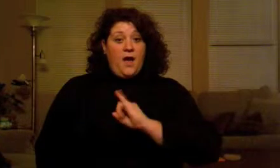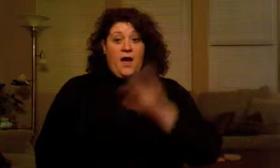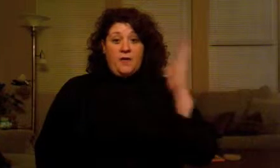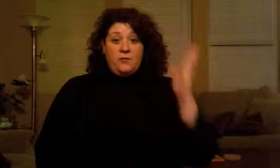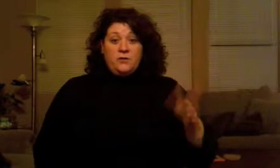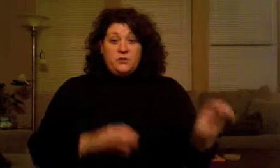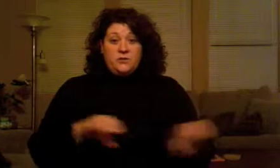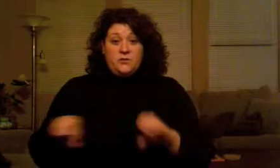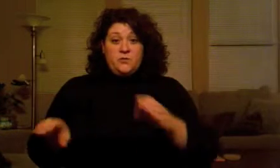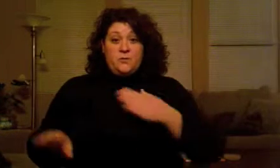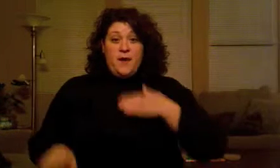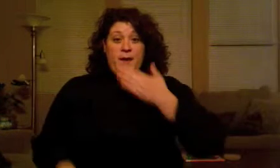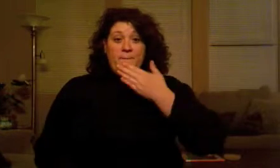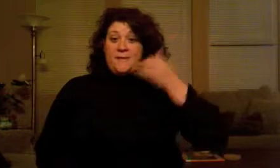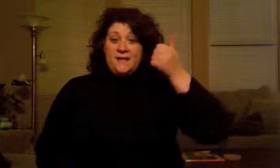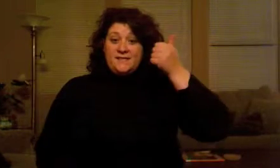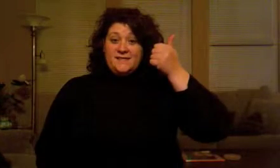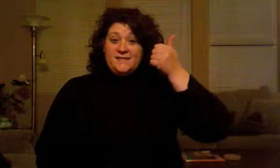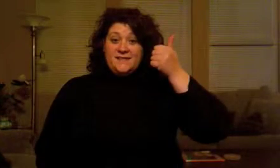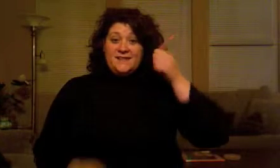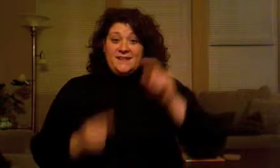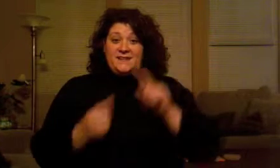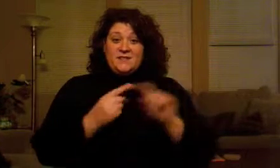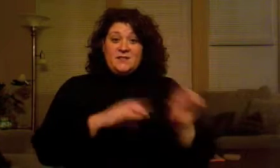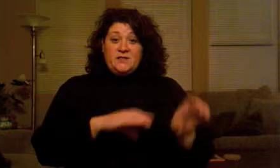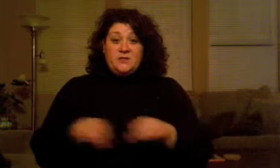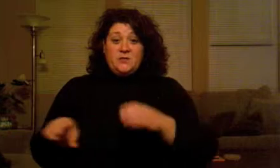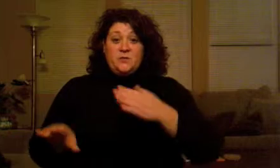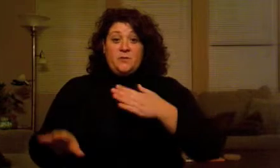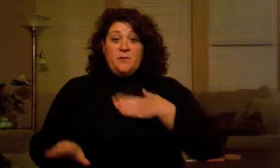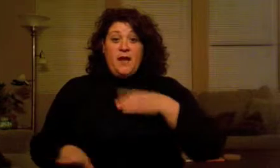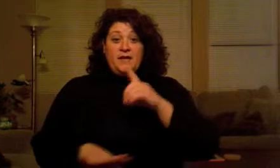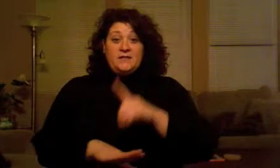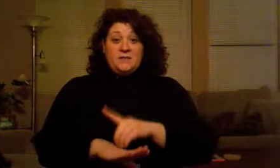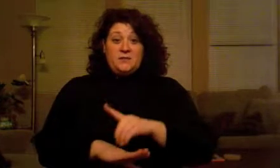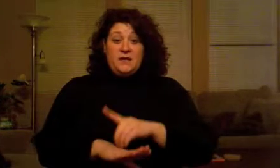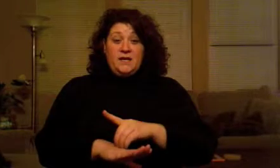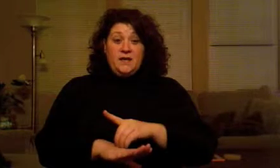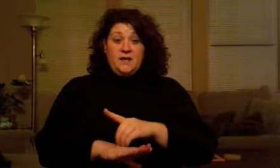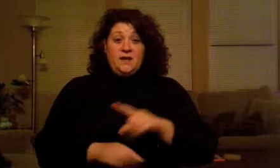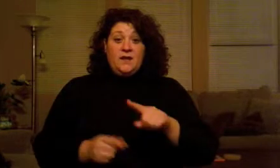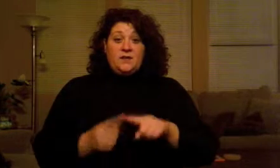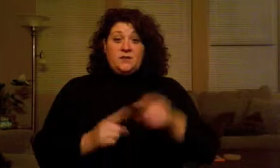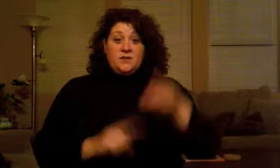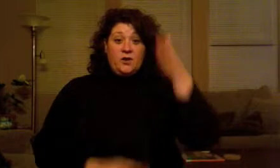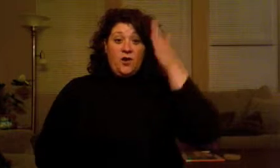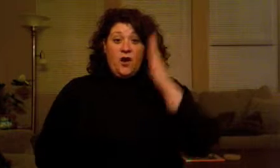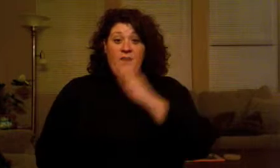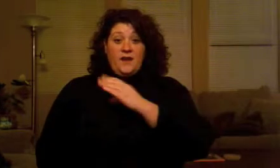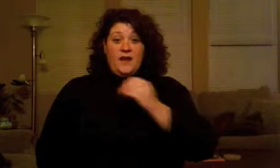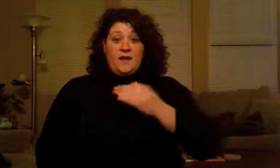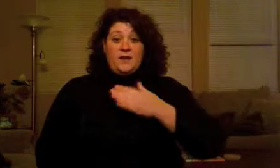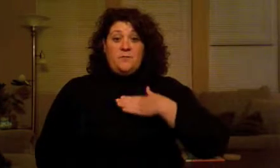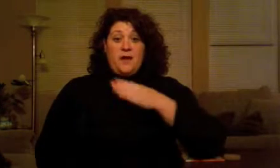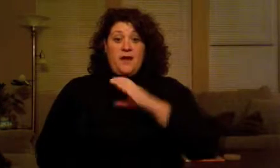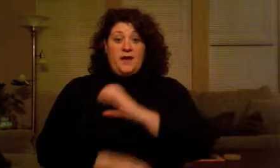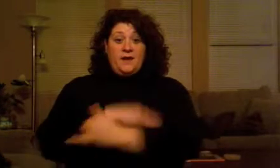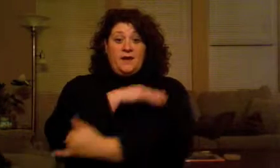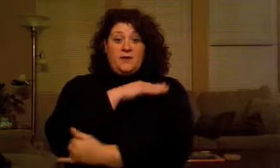I will do my best to do my duty to God and my